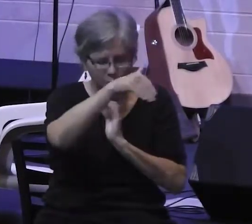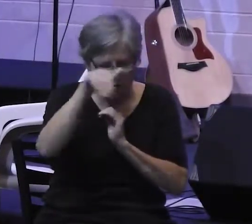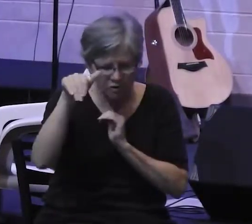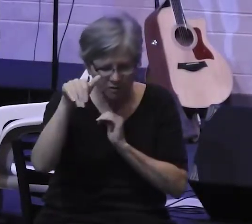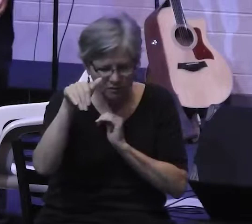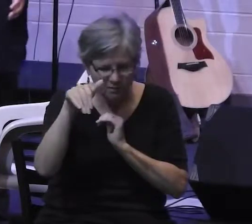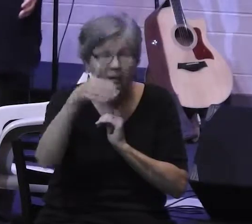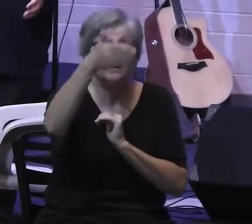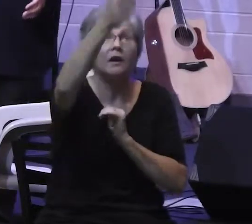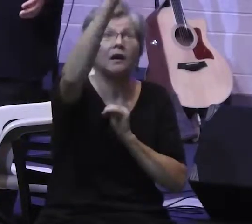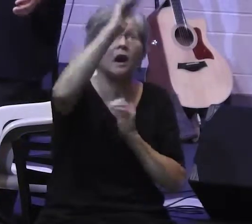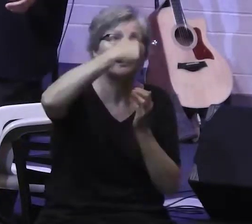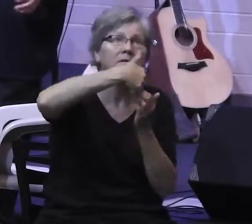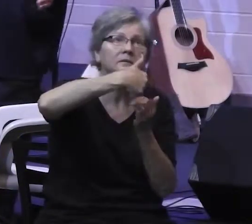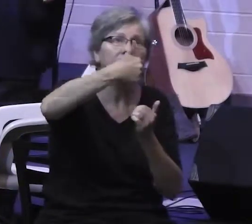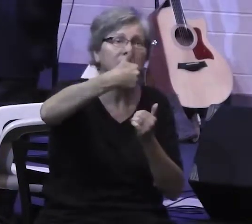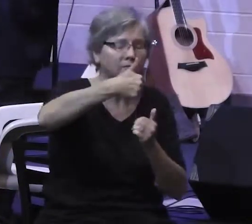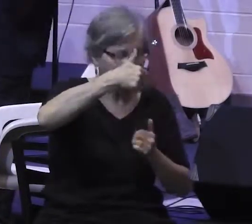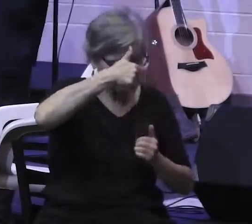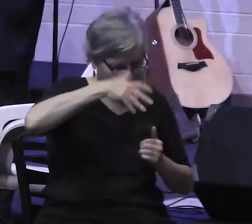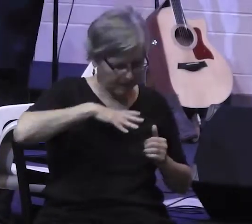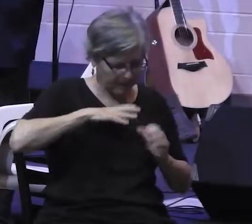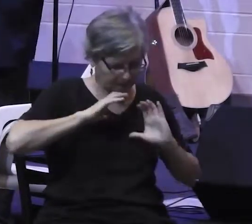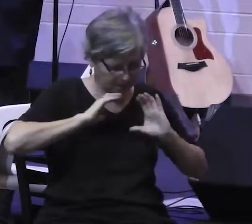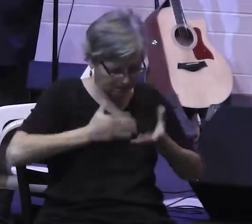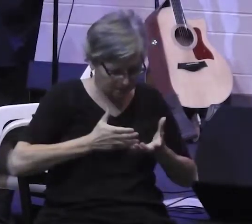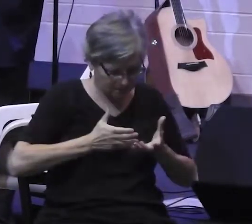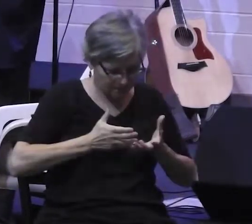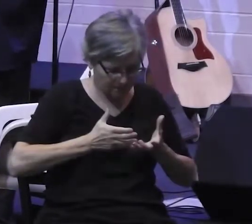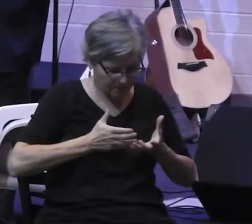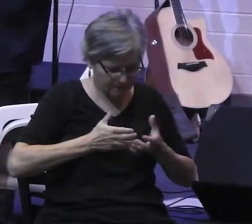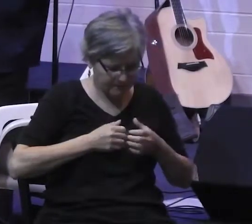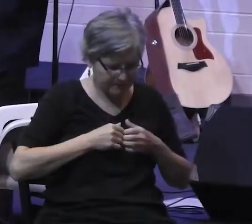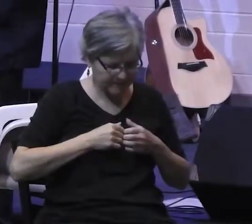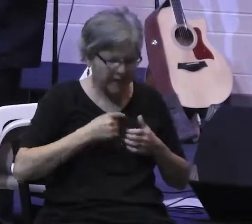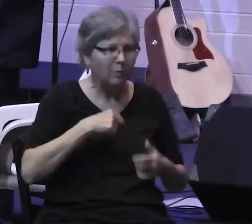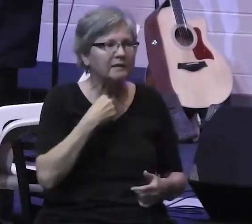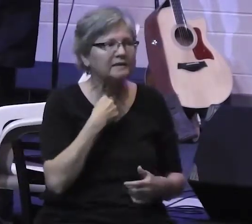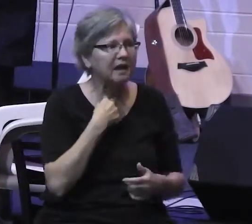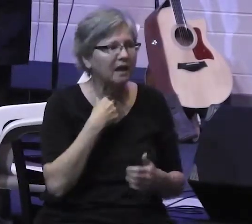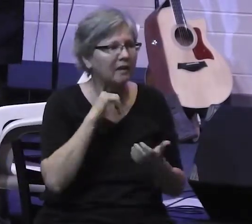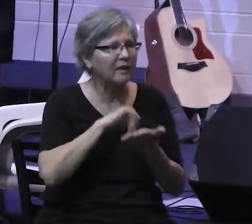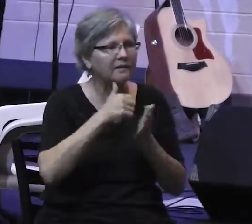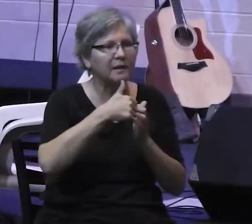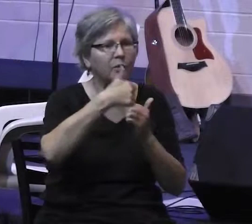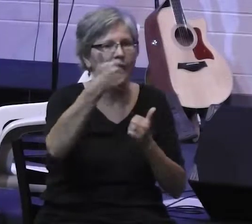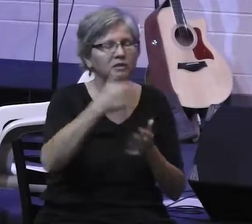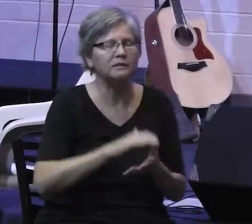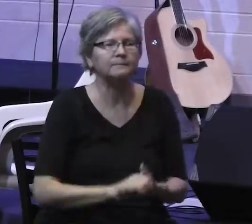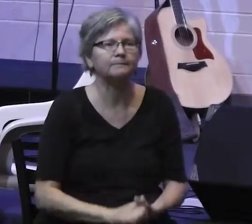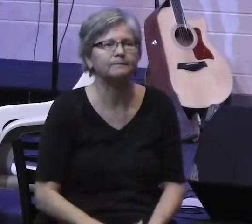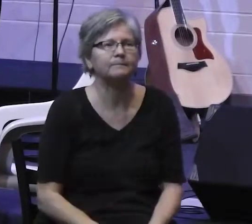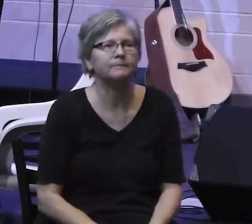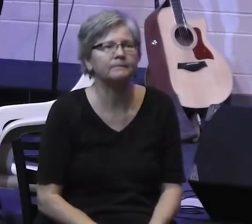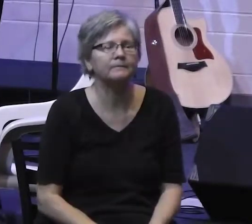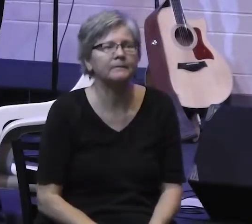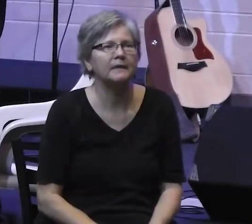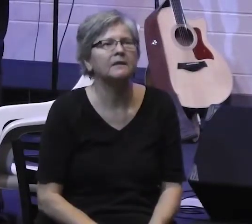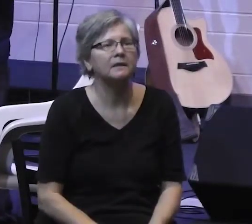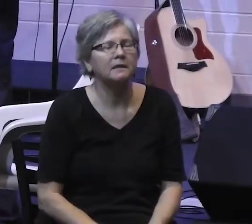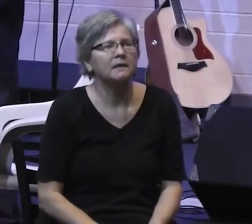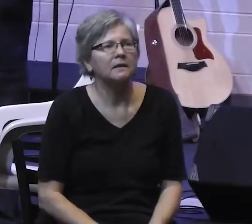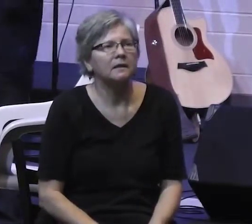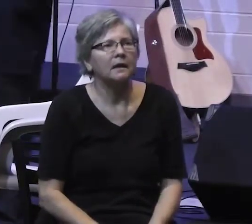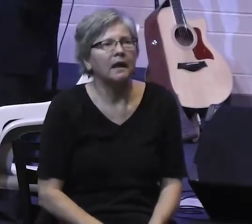And that makes it awfully difficult to grow. And if I ask you as a missionary to say, join me in the mission work